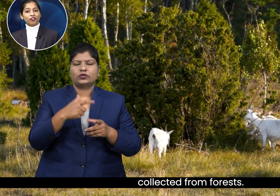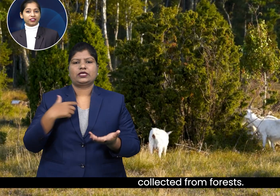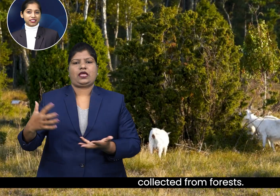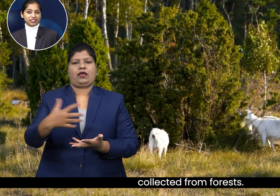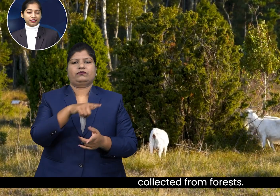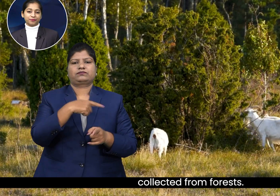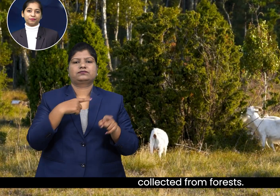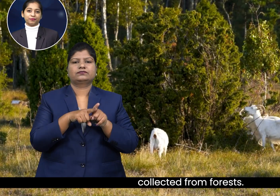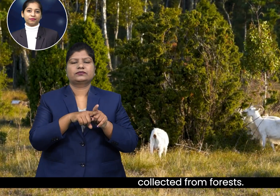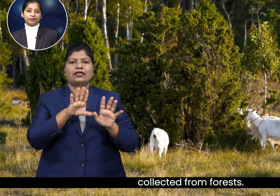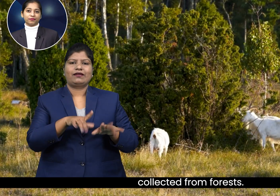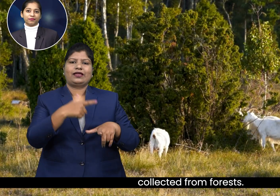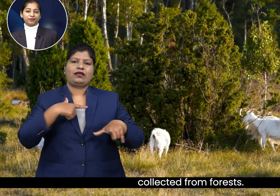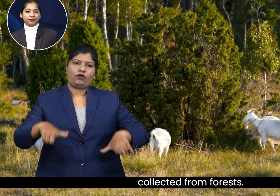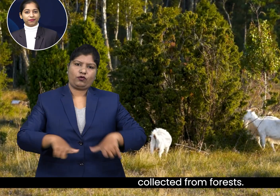from forests.